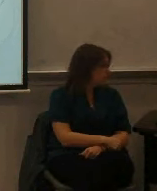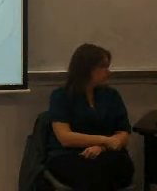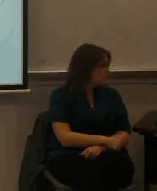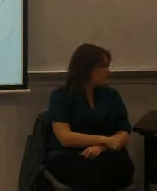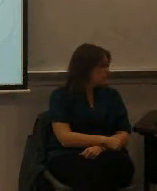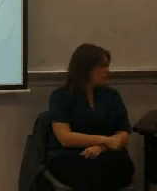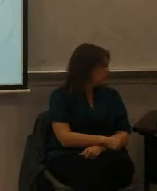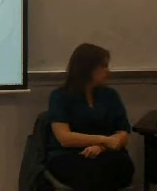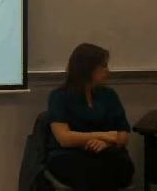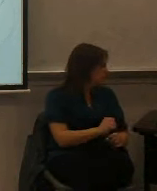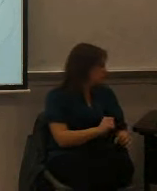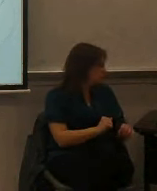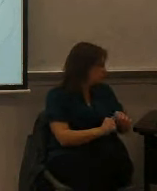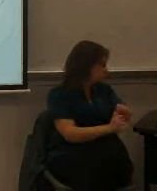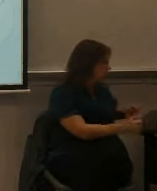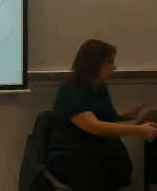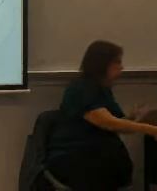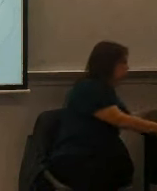Close the door there.